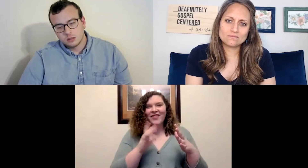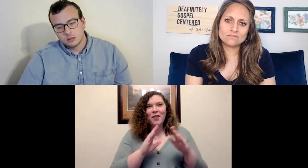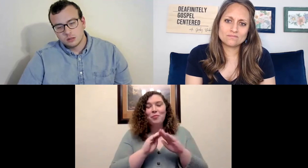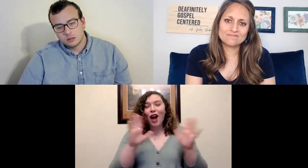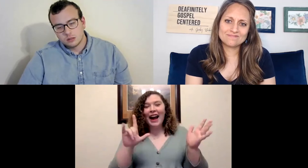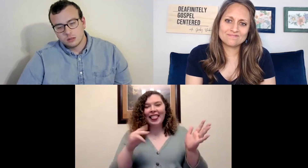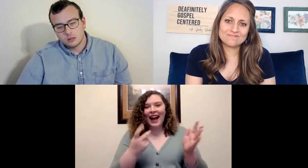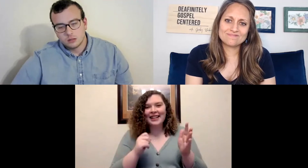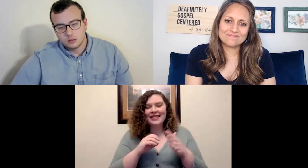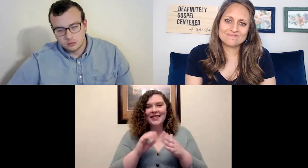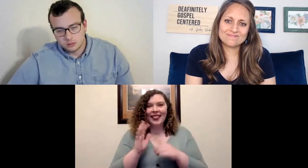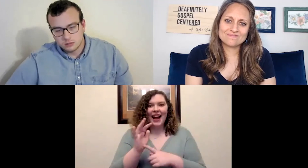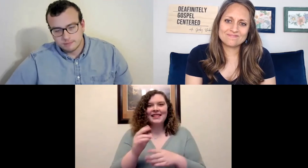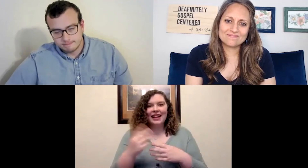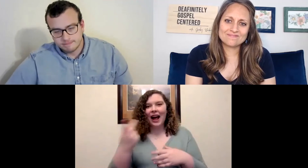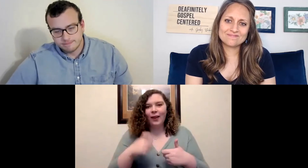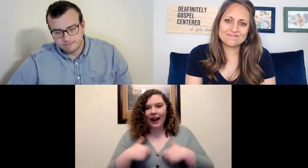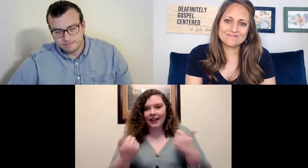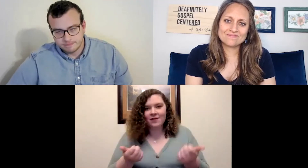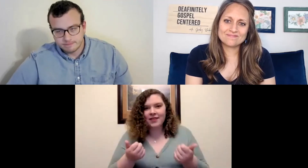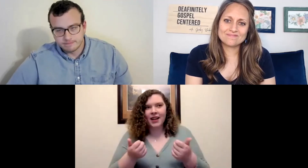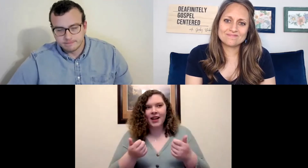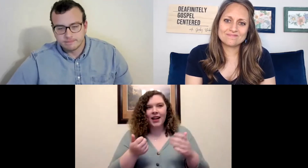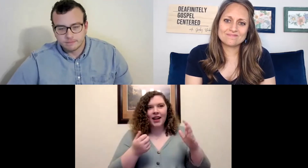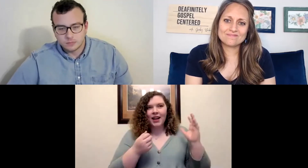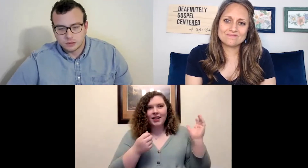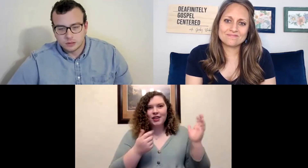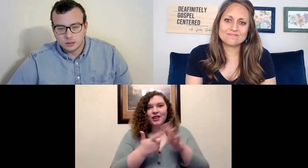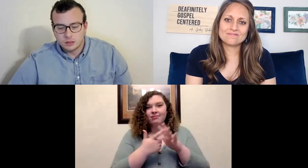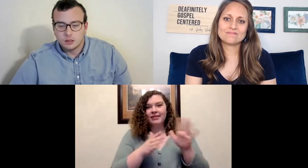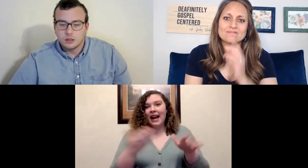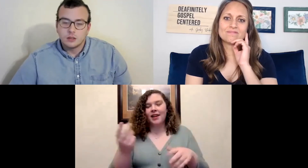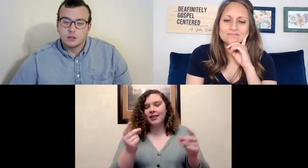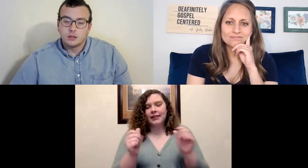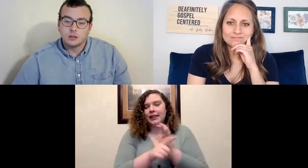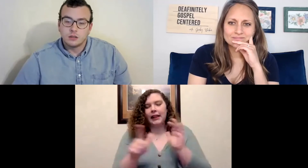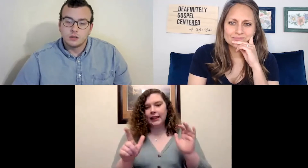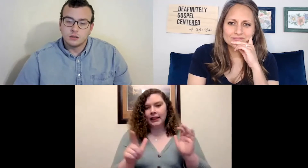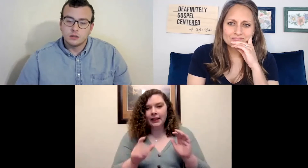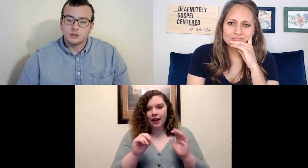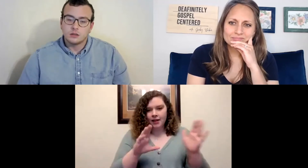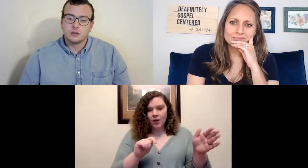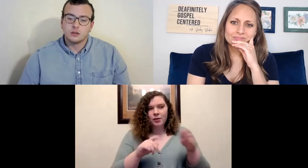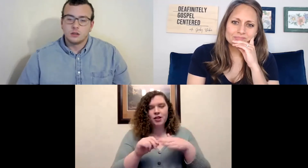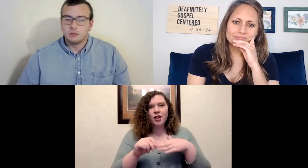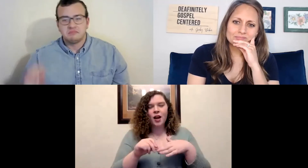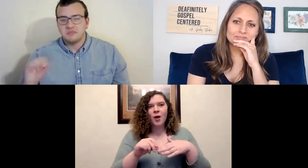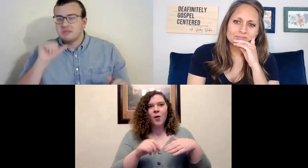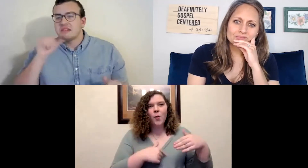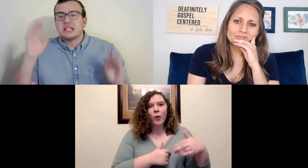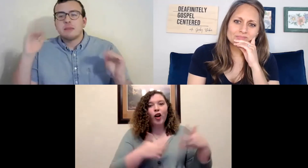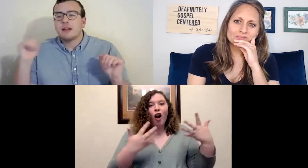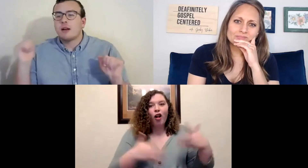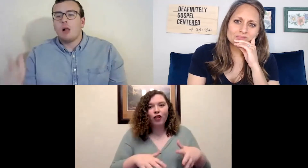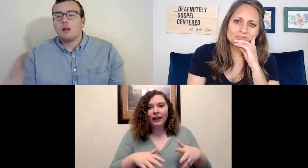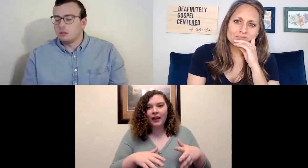And our grandmother was amazing. She was like a bright light in our lives. At all. And